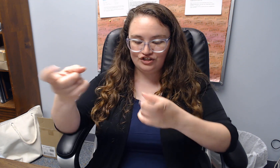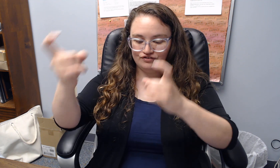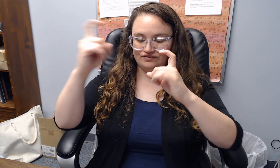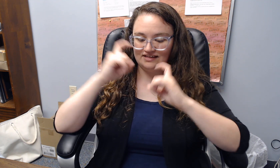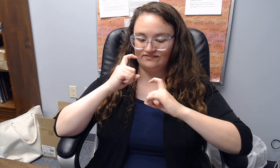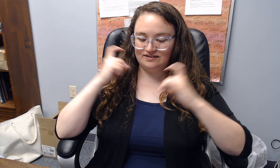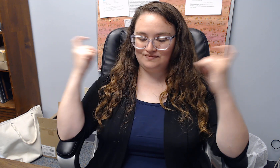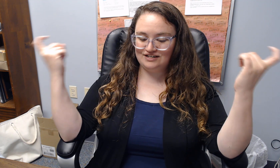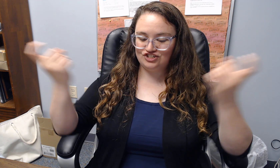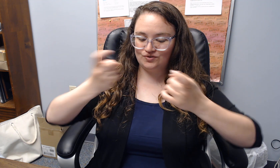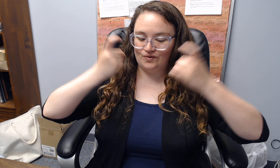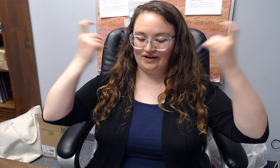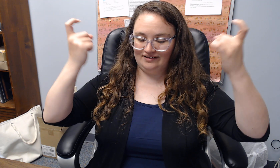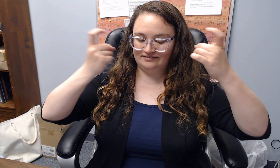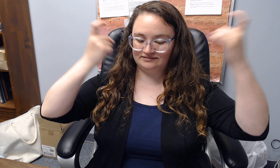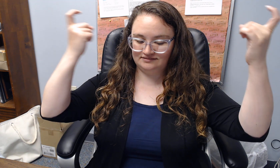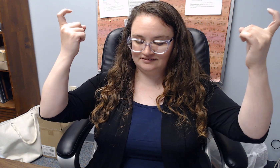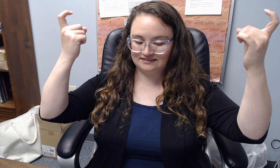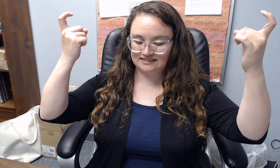You've given me joy.